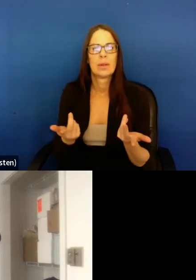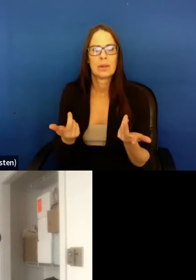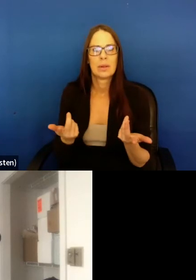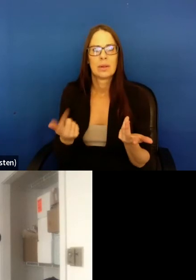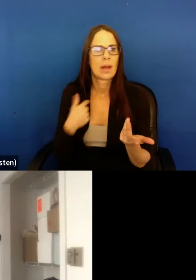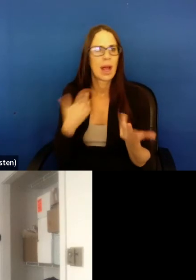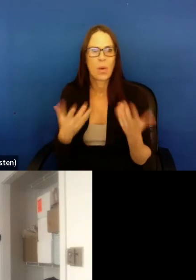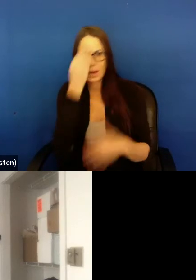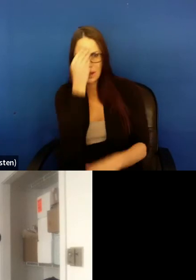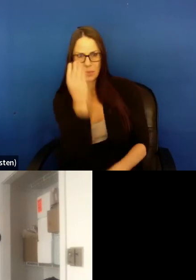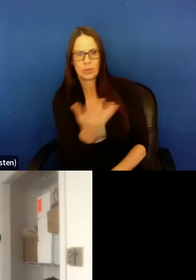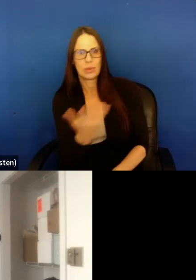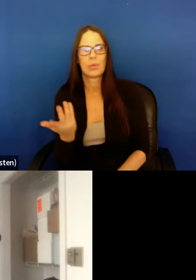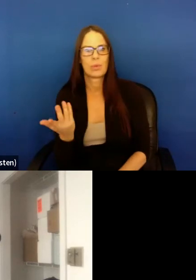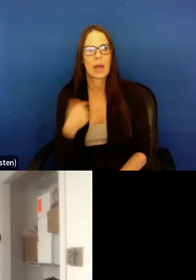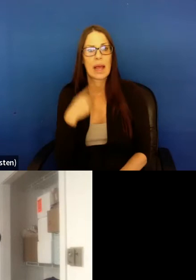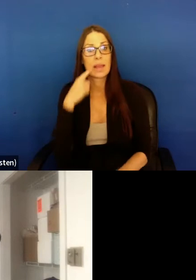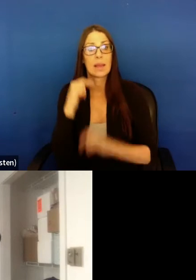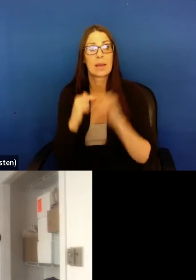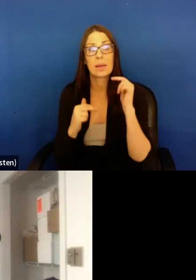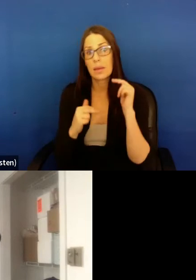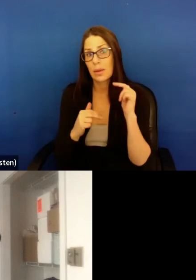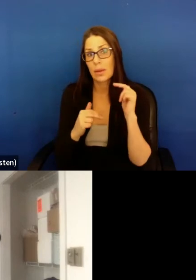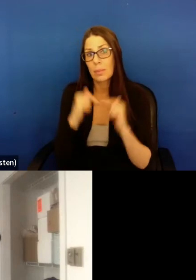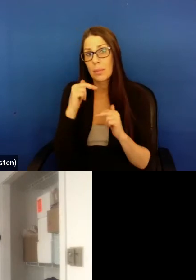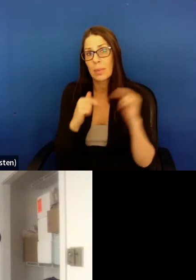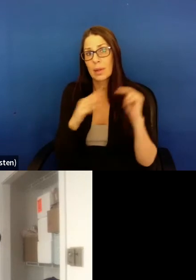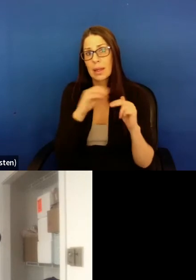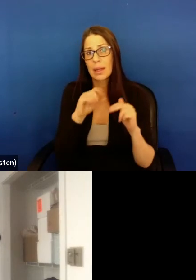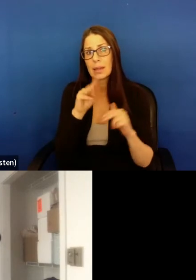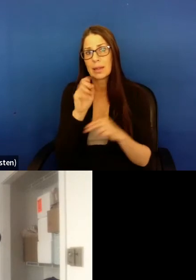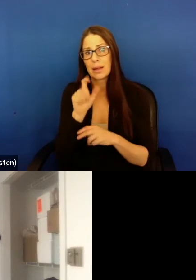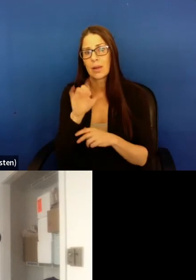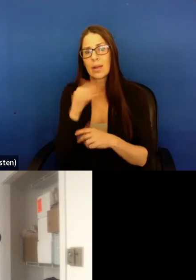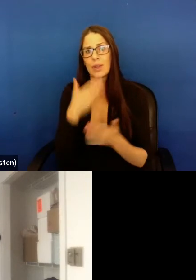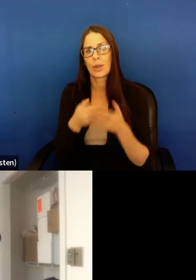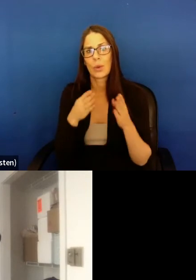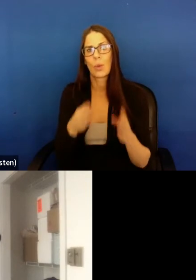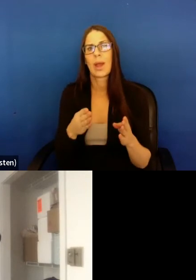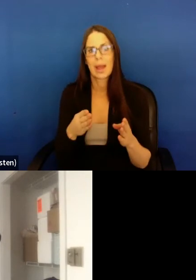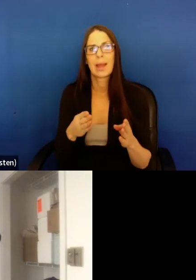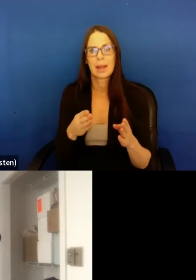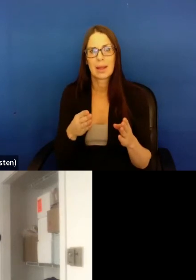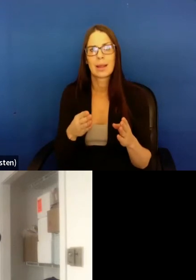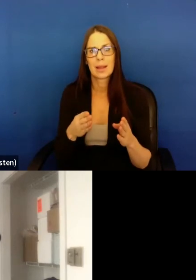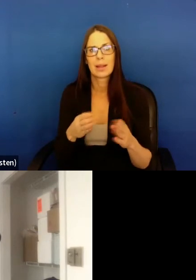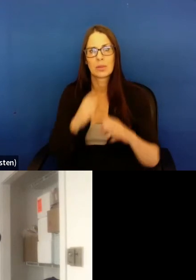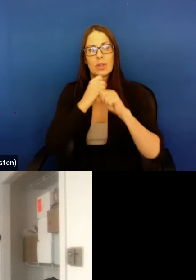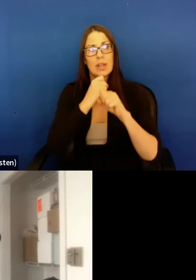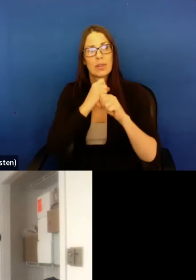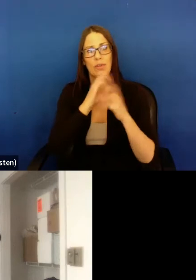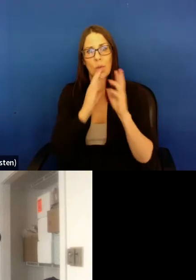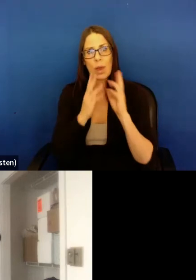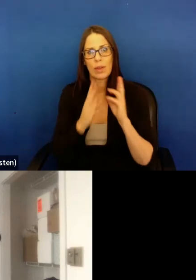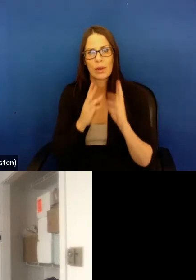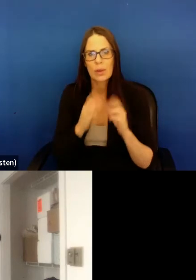wanted to let you know that I think of buildings and tunnels as a way to get through as well, and that's really important. And so the bridge